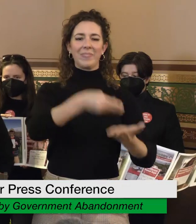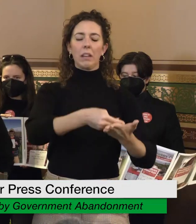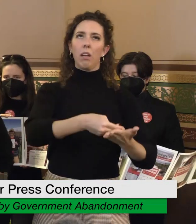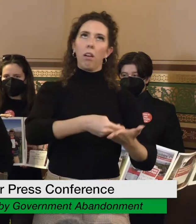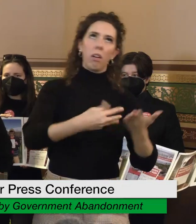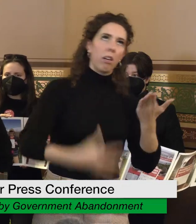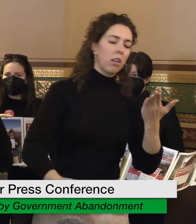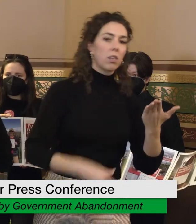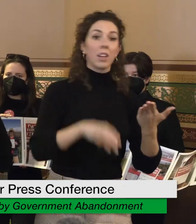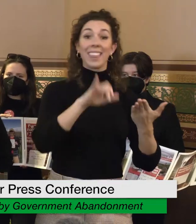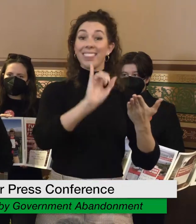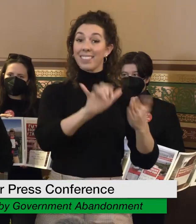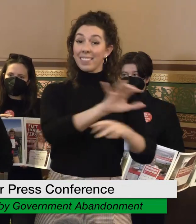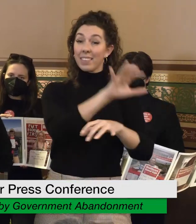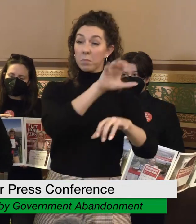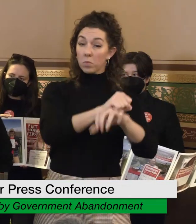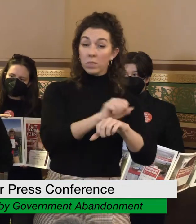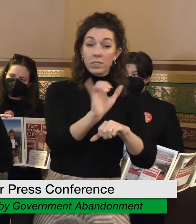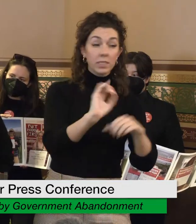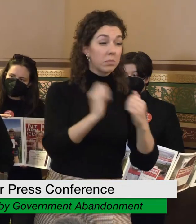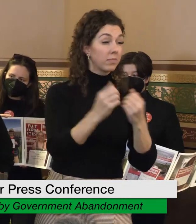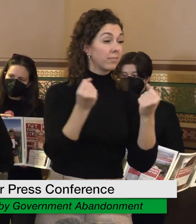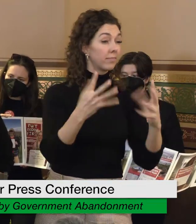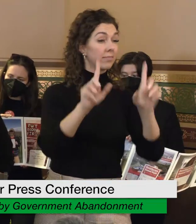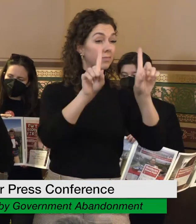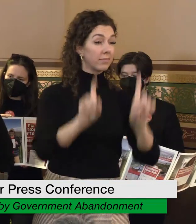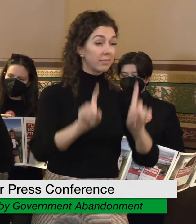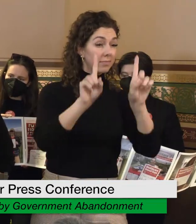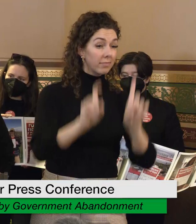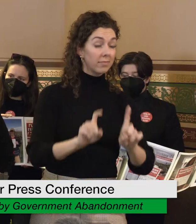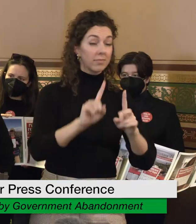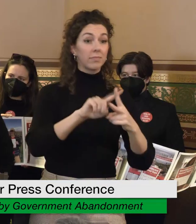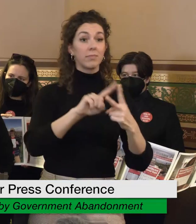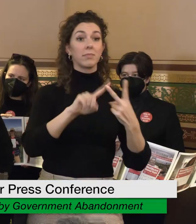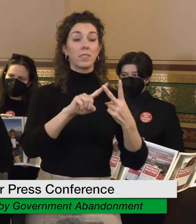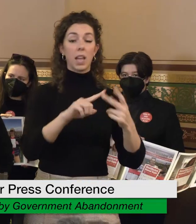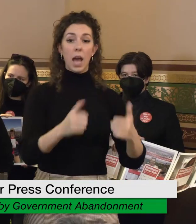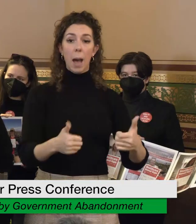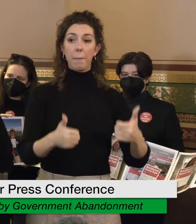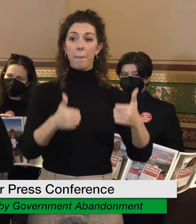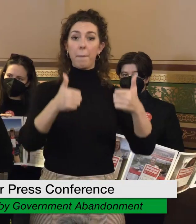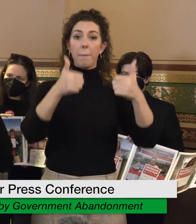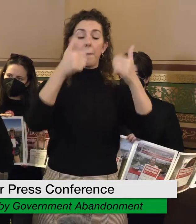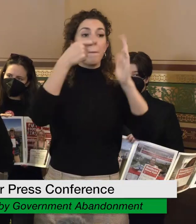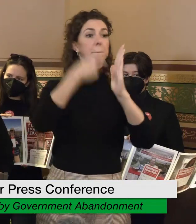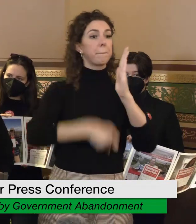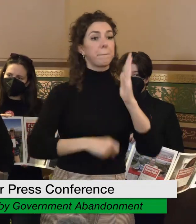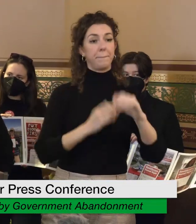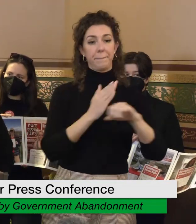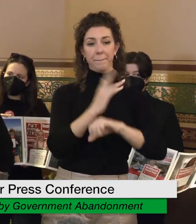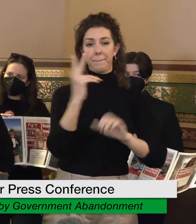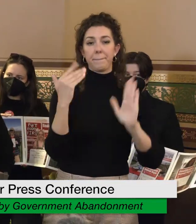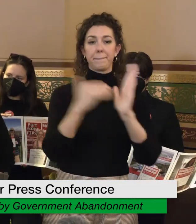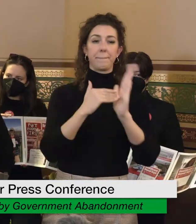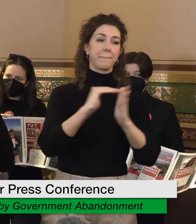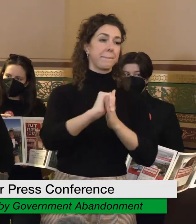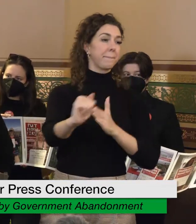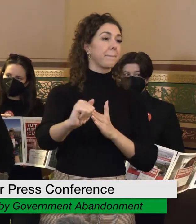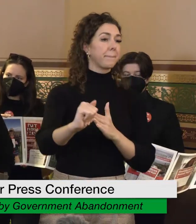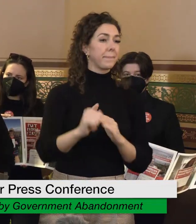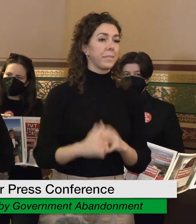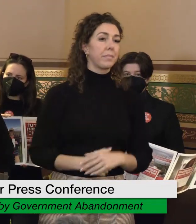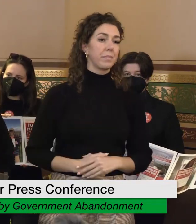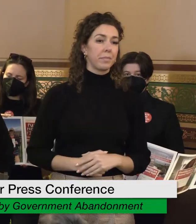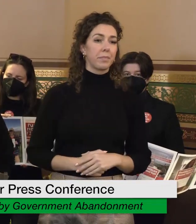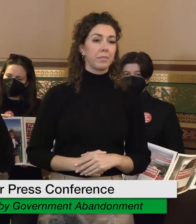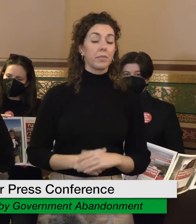visit, along with multiple rounds of tests, racked up a bill of over $3,000. Instead of having